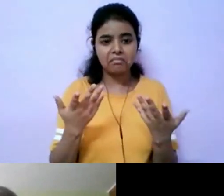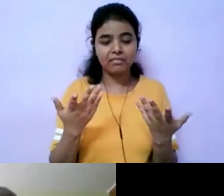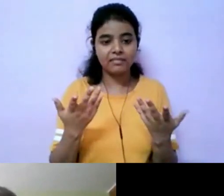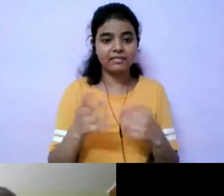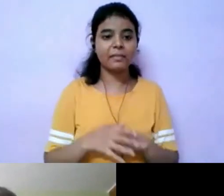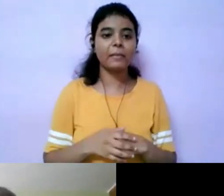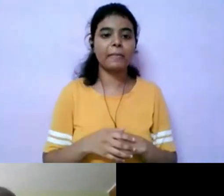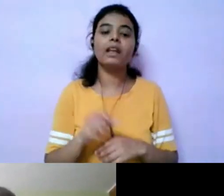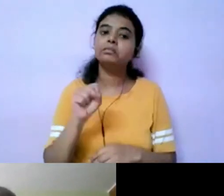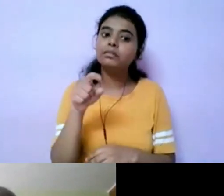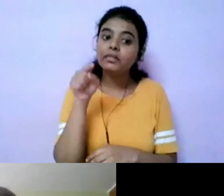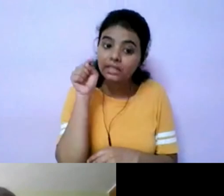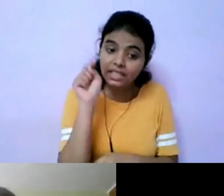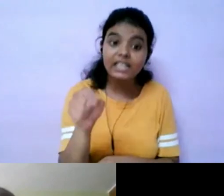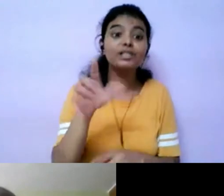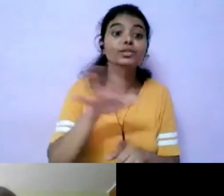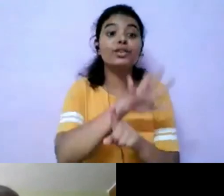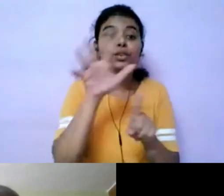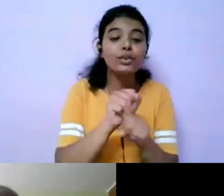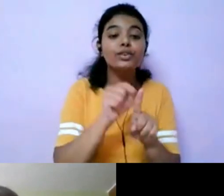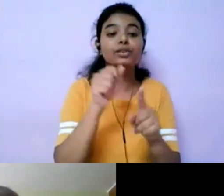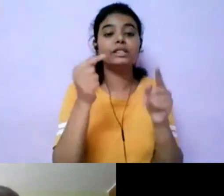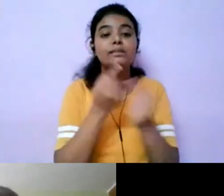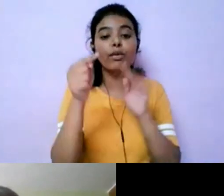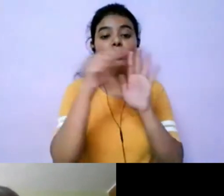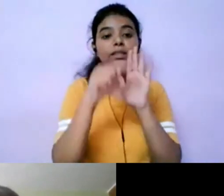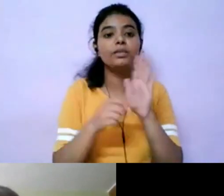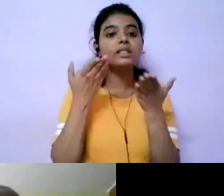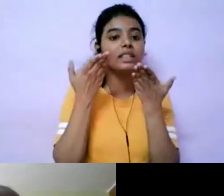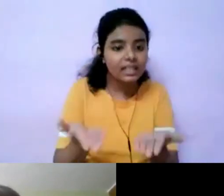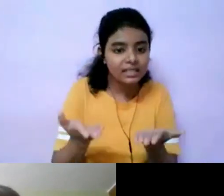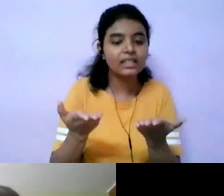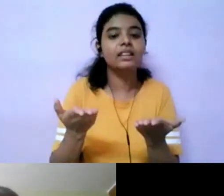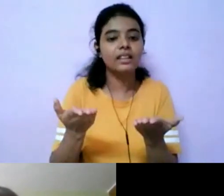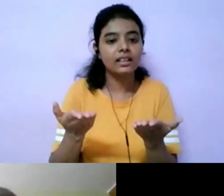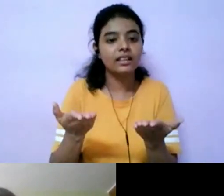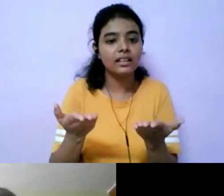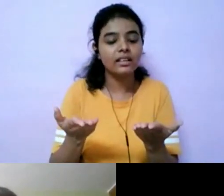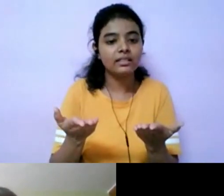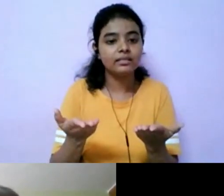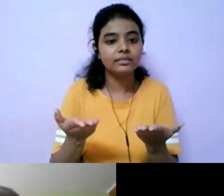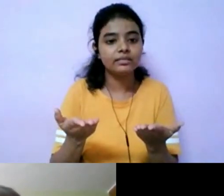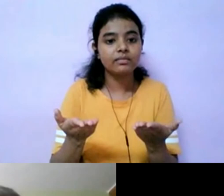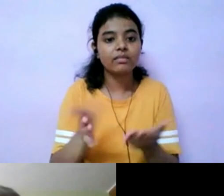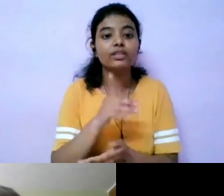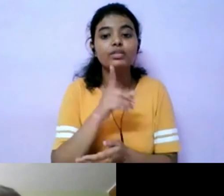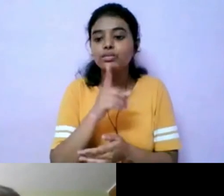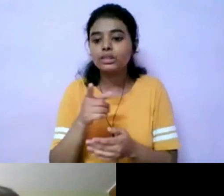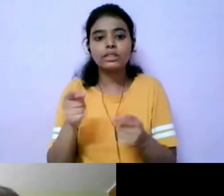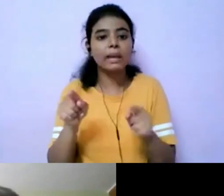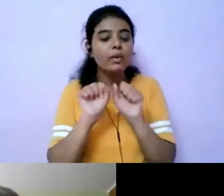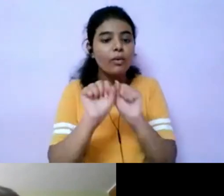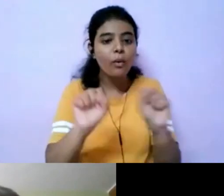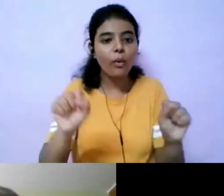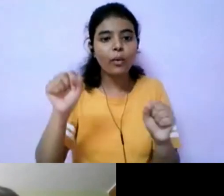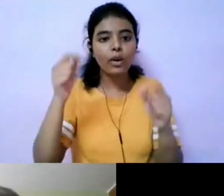But this is the thing. This is cultural diplomacy right here. We're having a, you know, we're having a real meeting of the minds, and